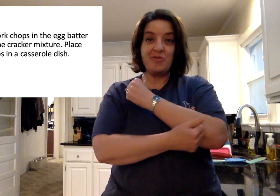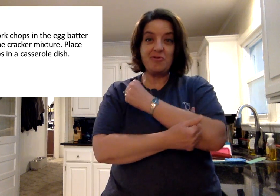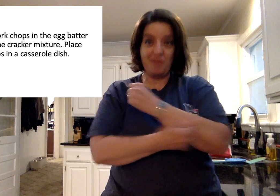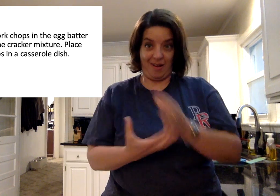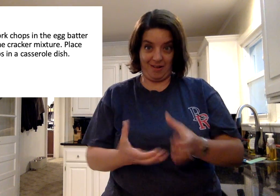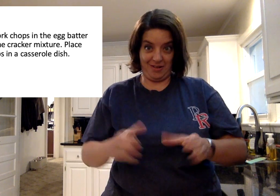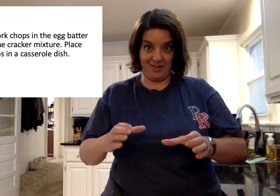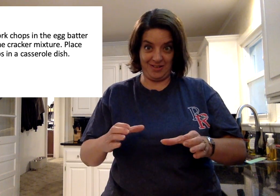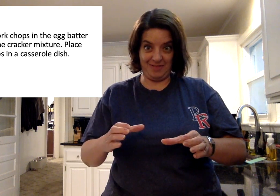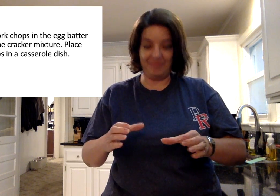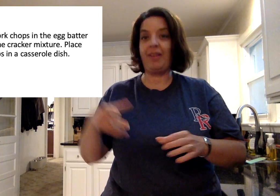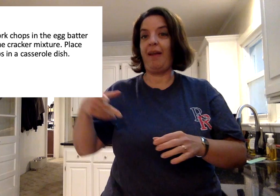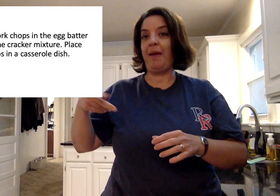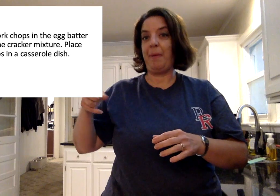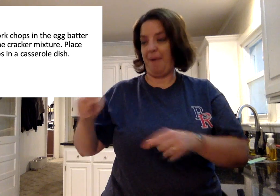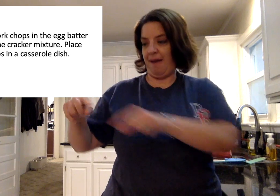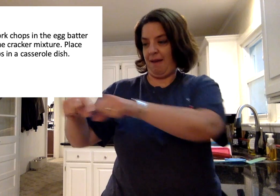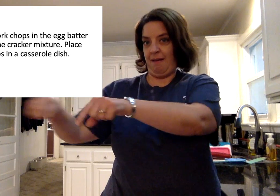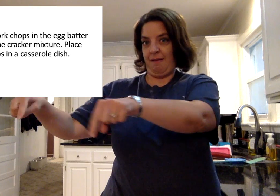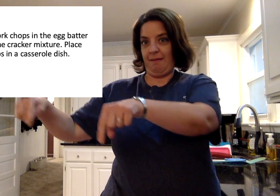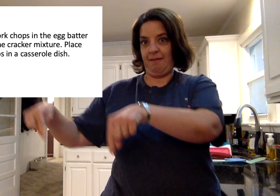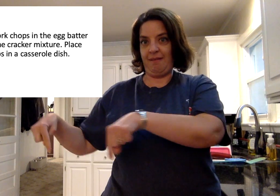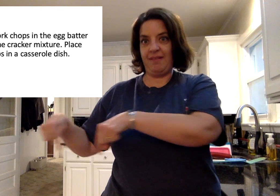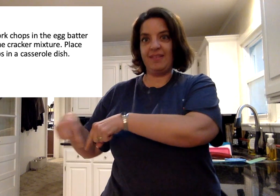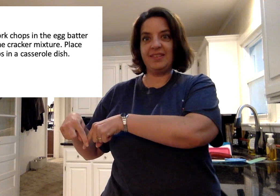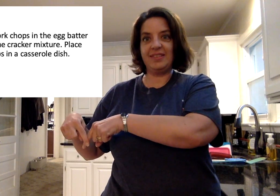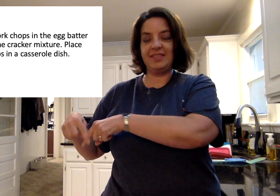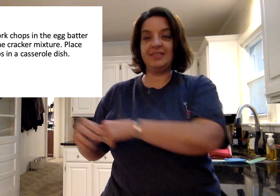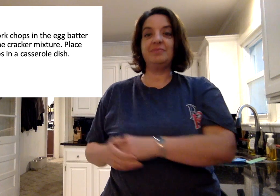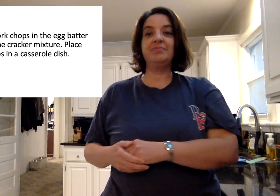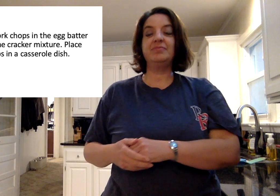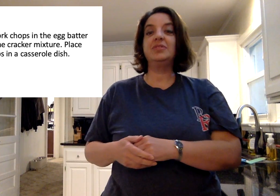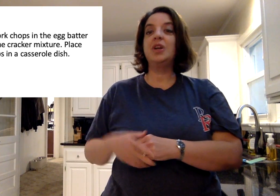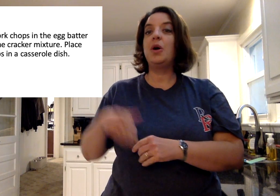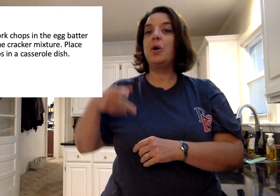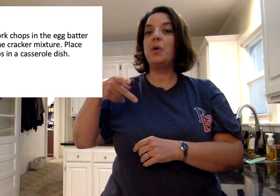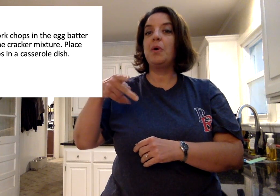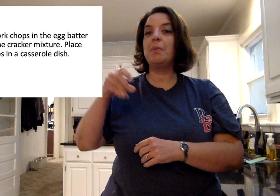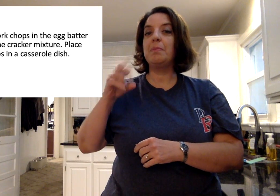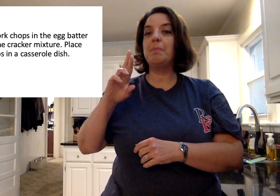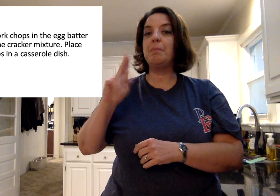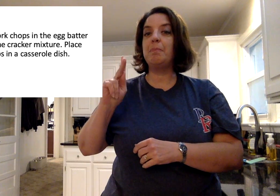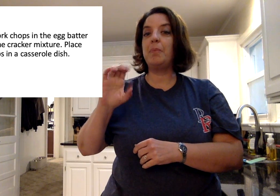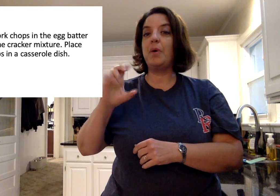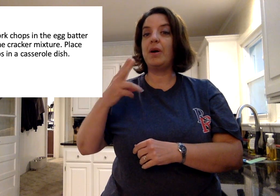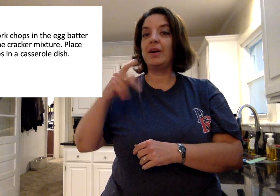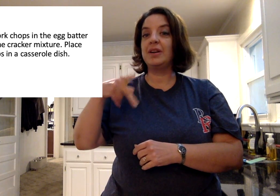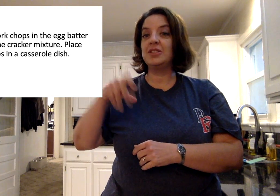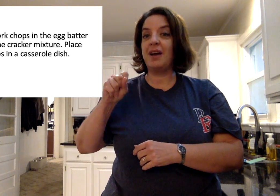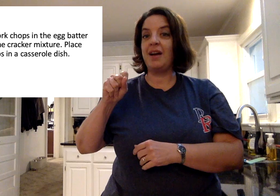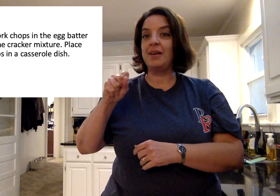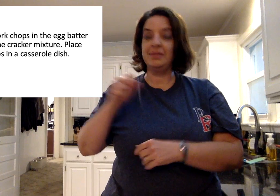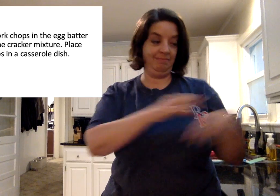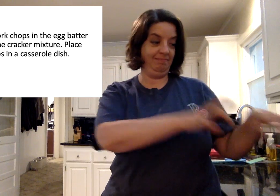here in the middle, and then I'm going to put a pan on my right. Then I take the pork